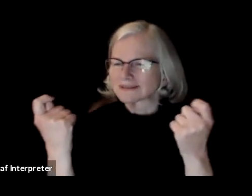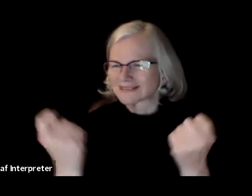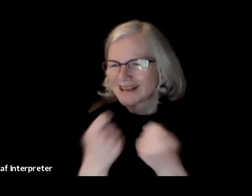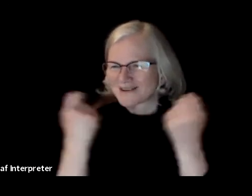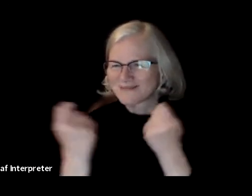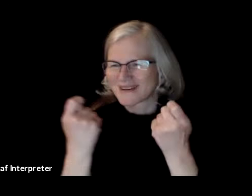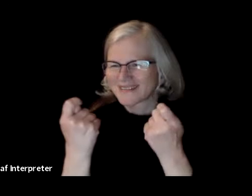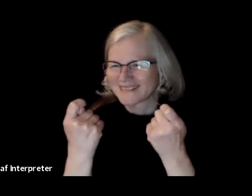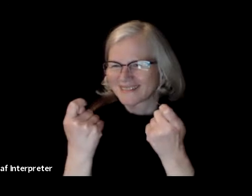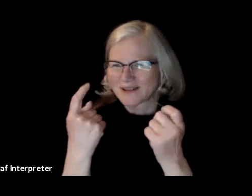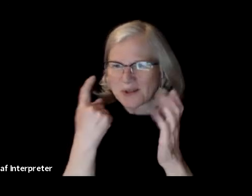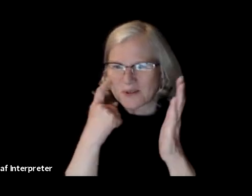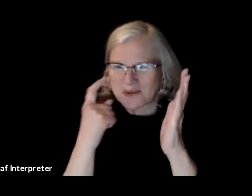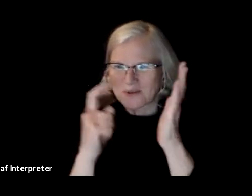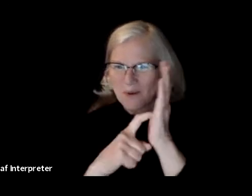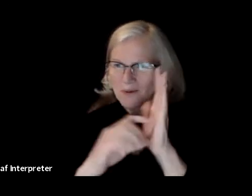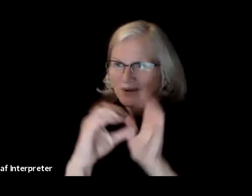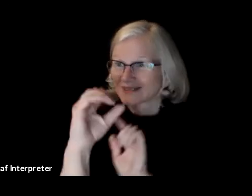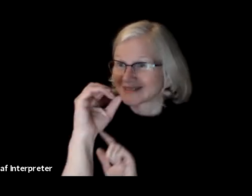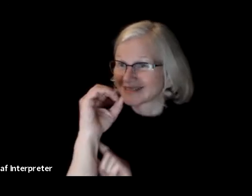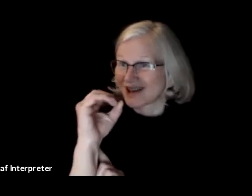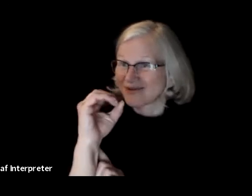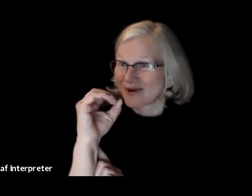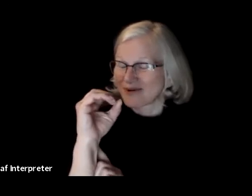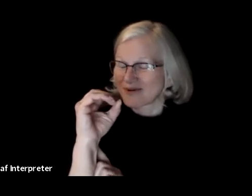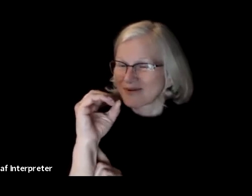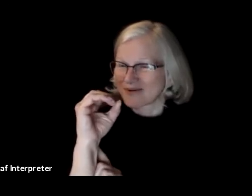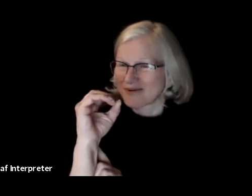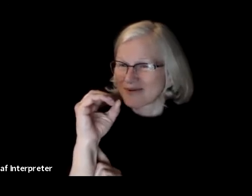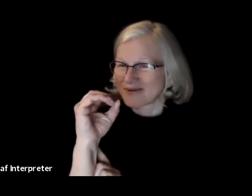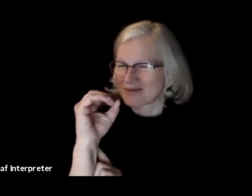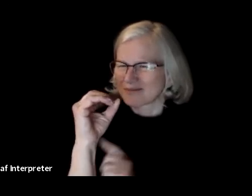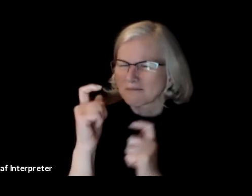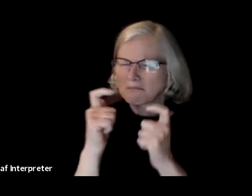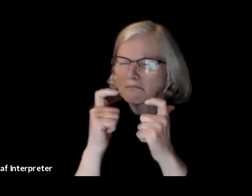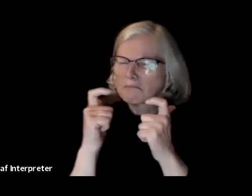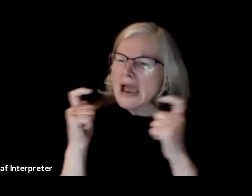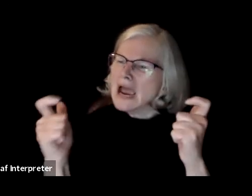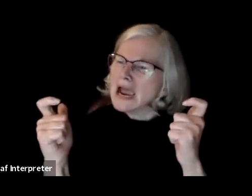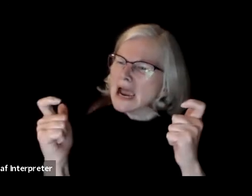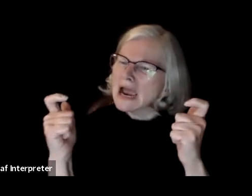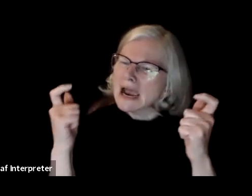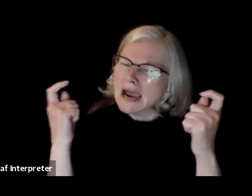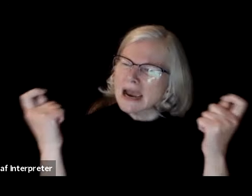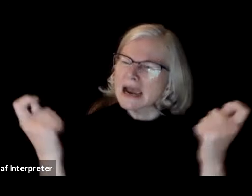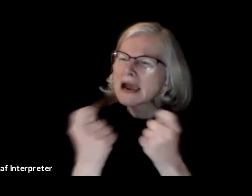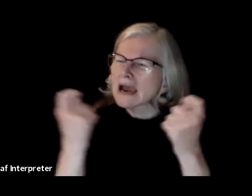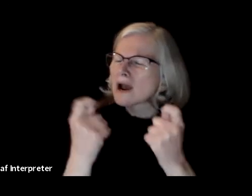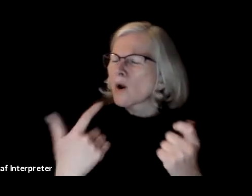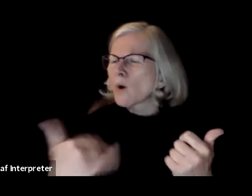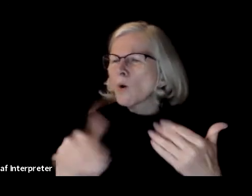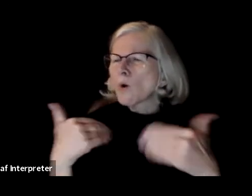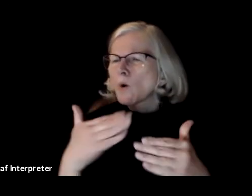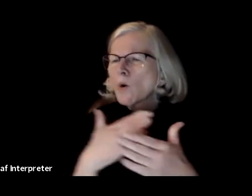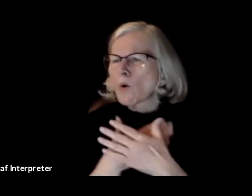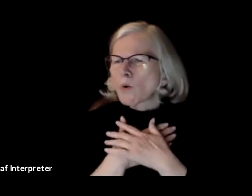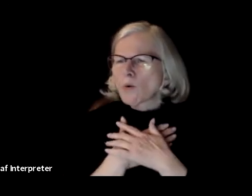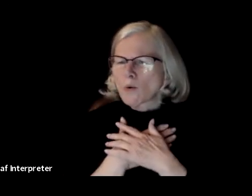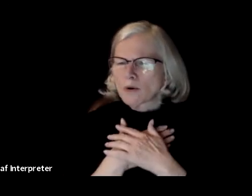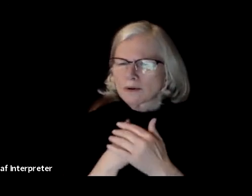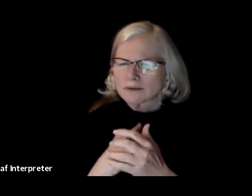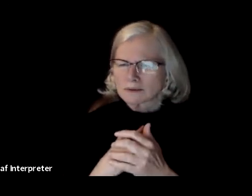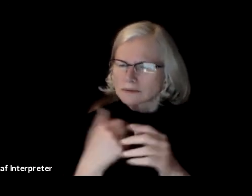Huge celebrations across the entire profession. And also, as we're watching carefully the outbreaks